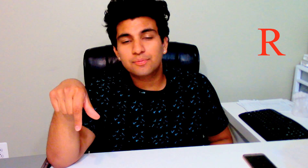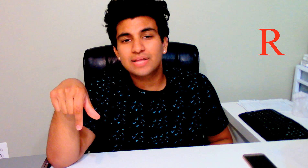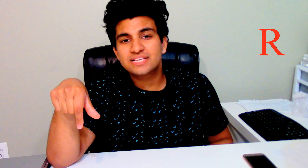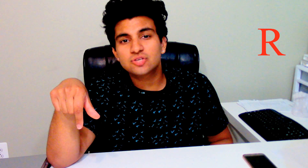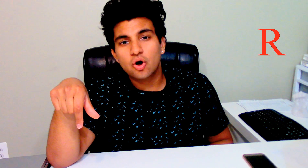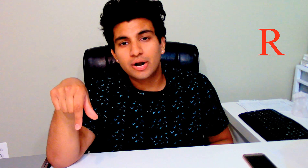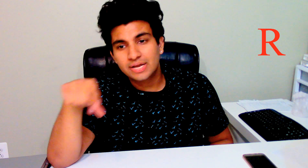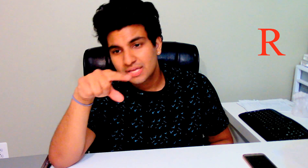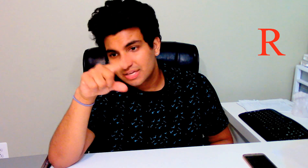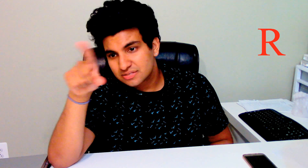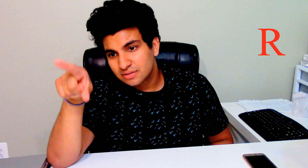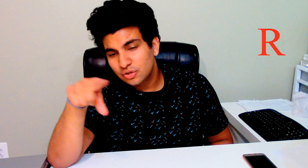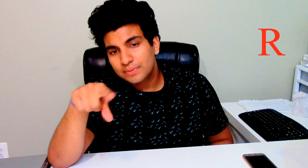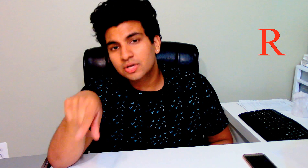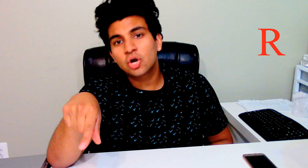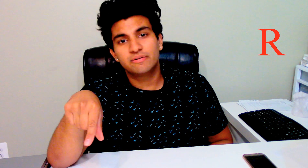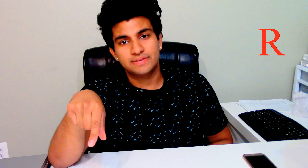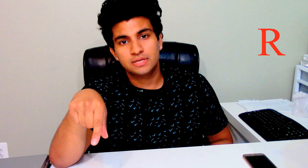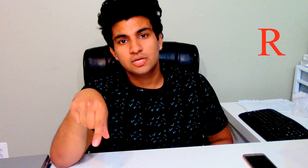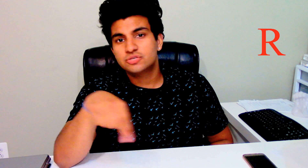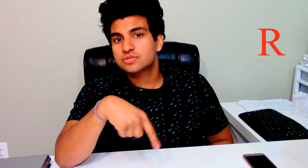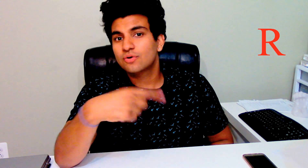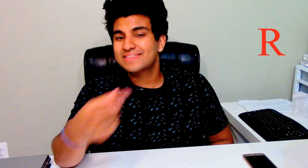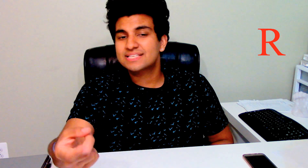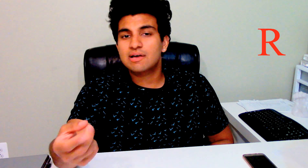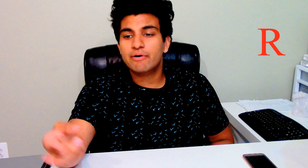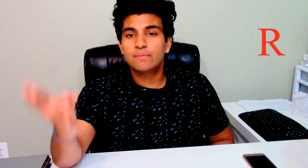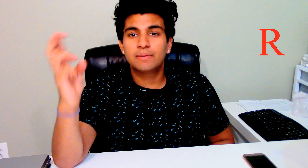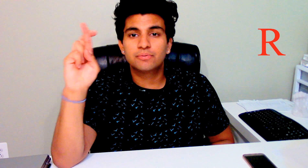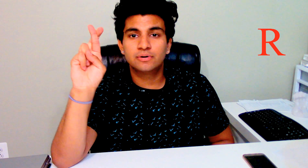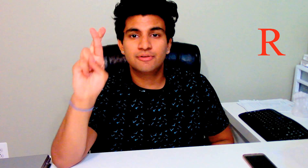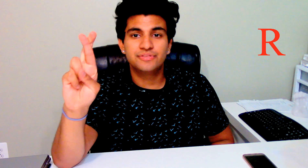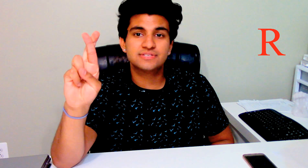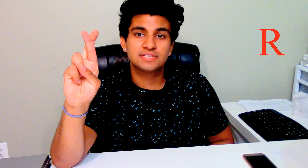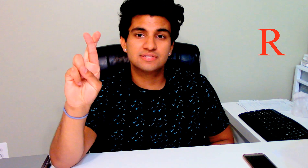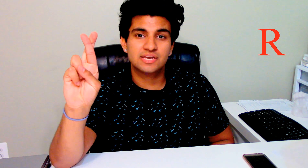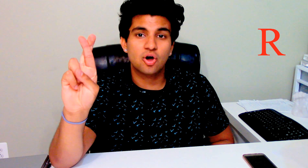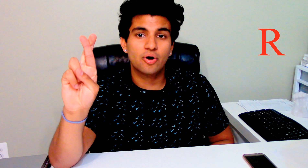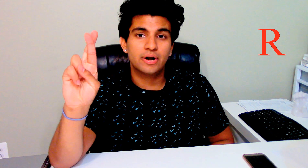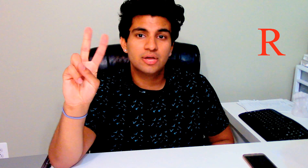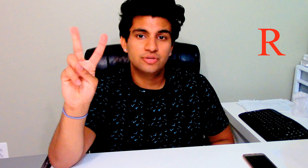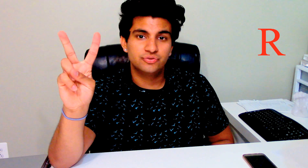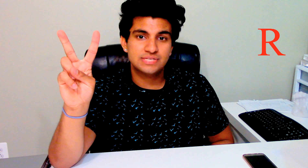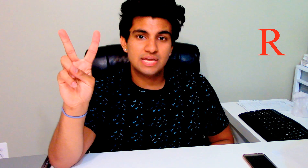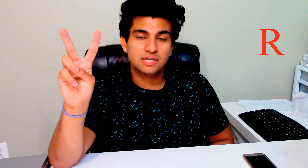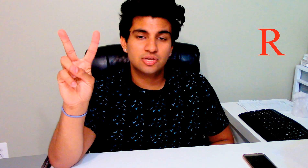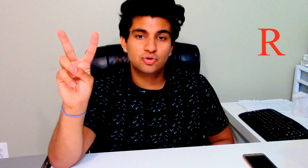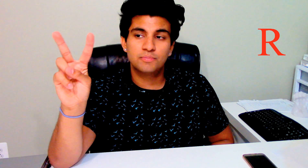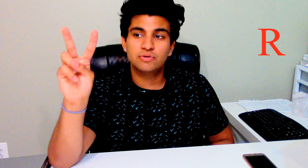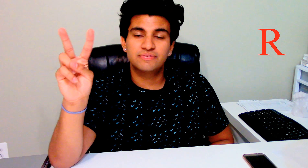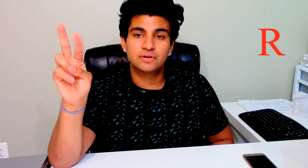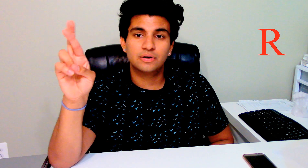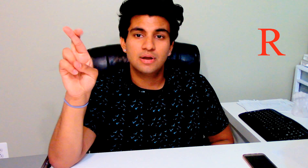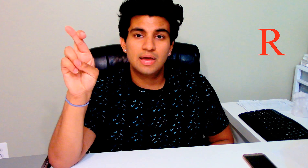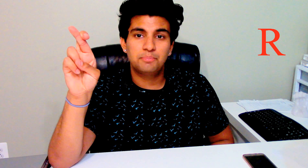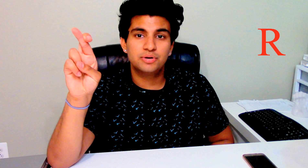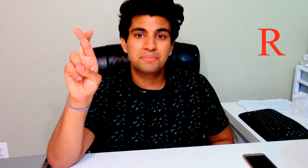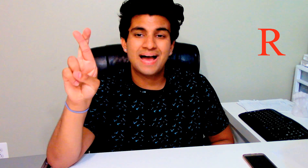capitalized R is a little bit curvy. So that's how I remember this is an R. You take your middle finger and put it